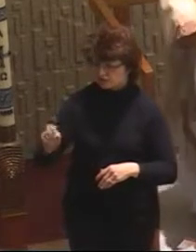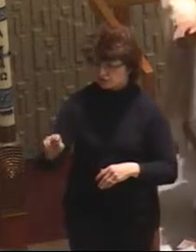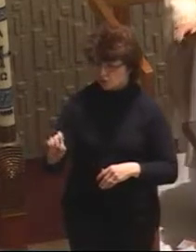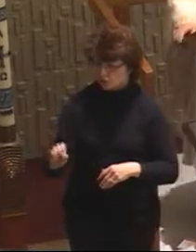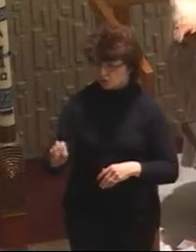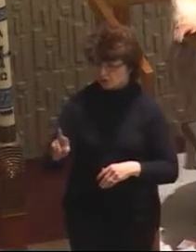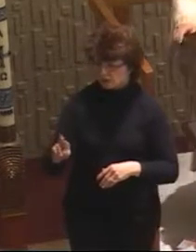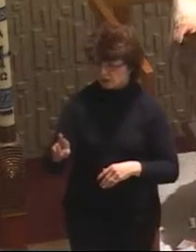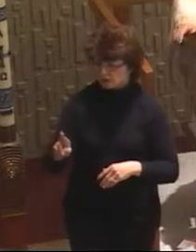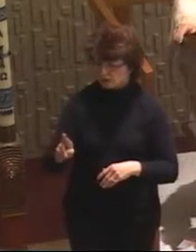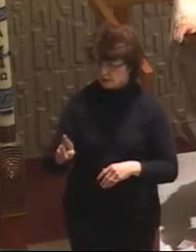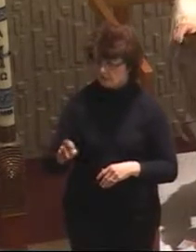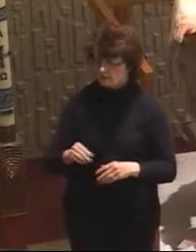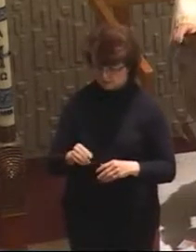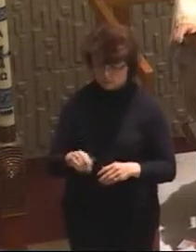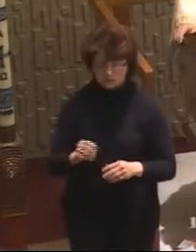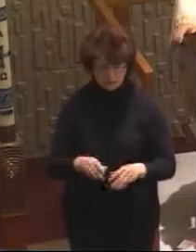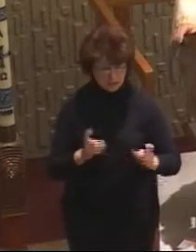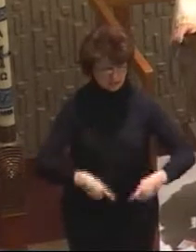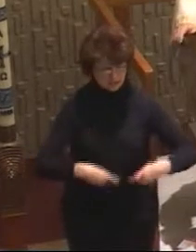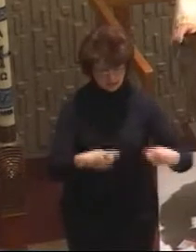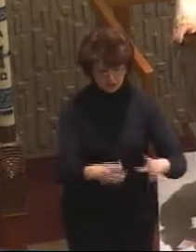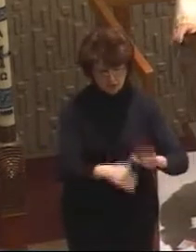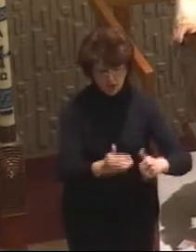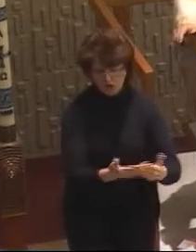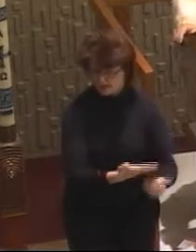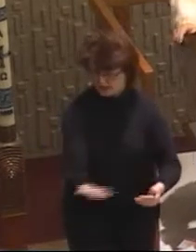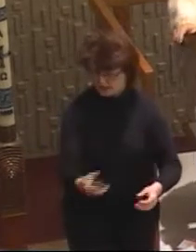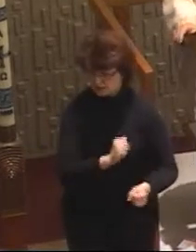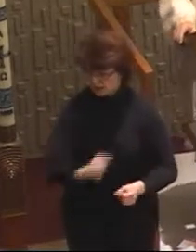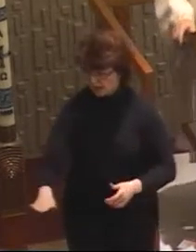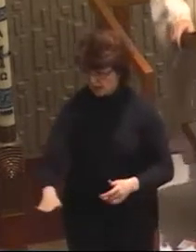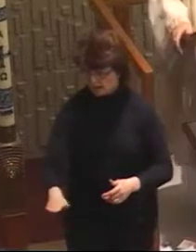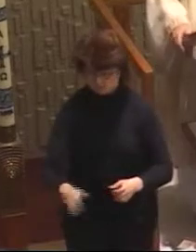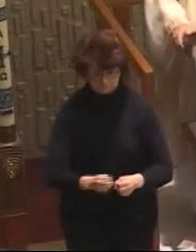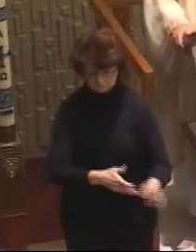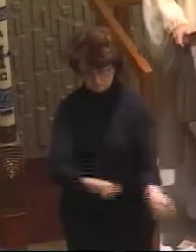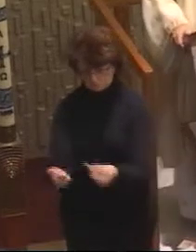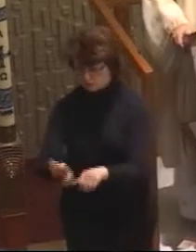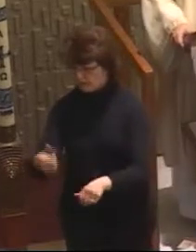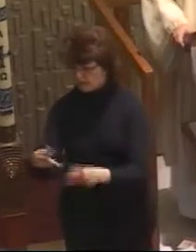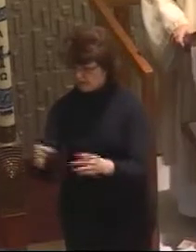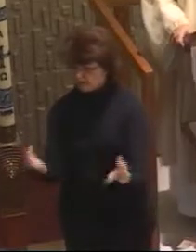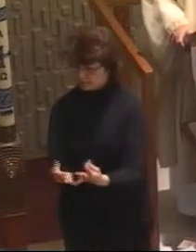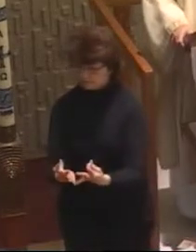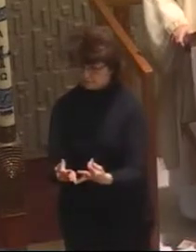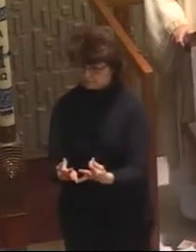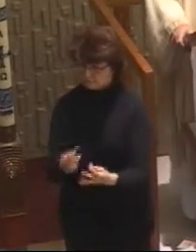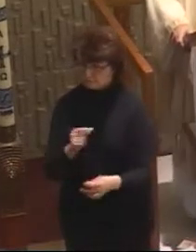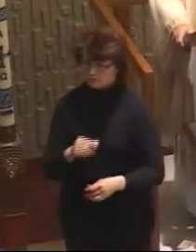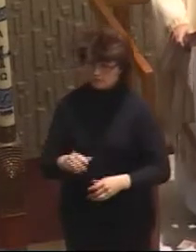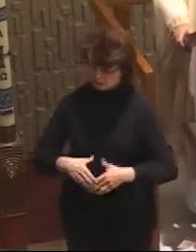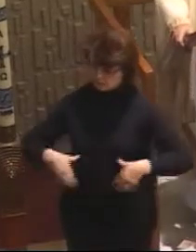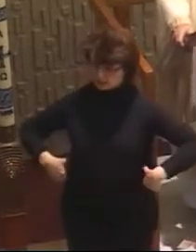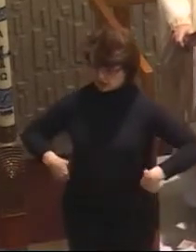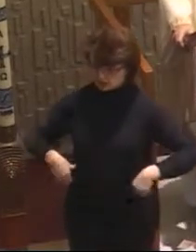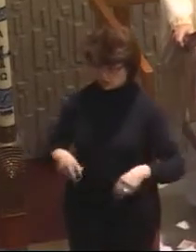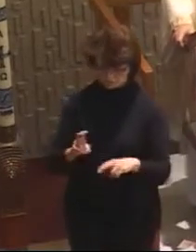he lived on a folding chair and a card table for weeks and weeks. He said yes.